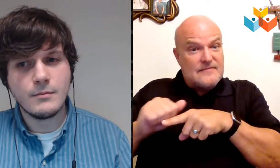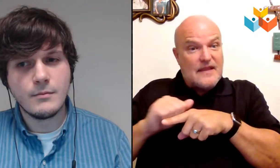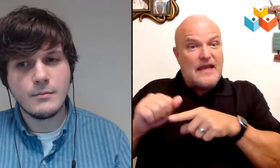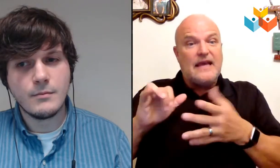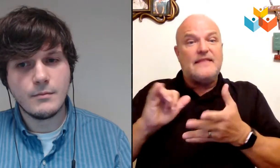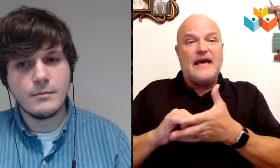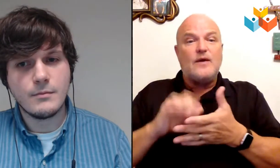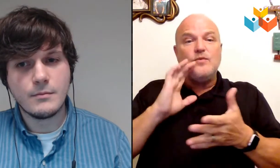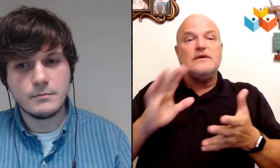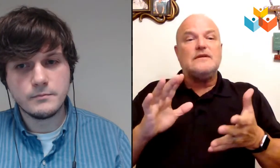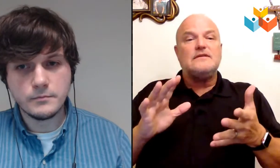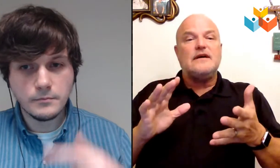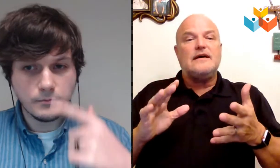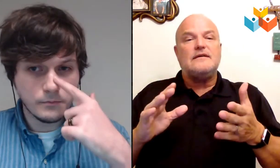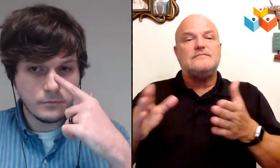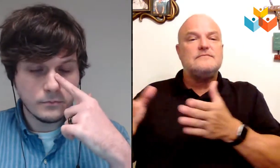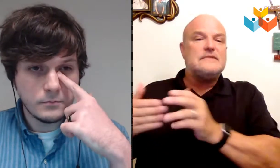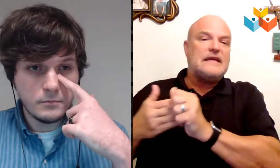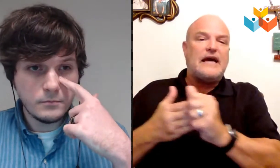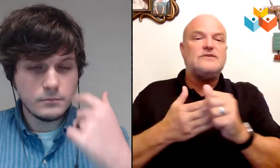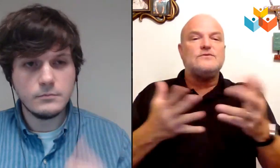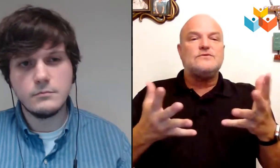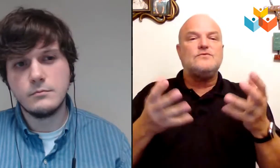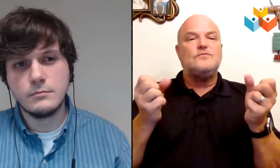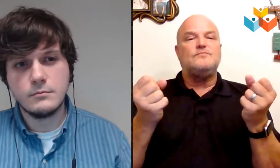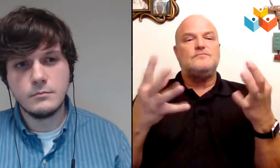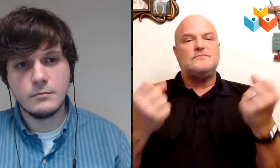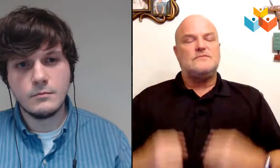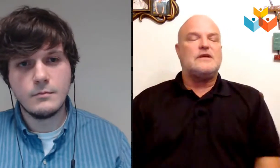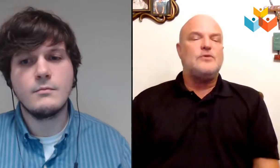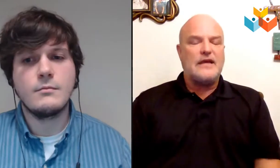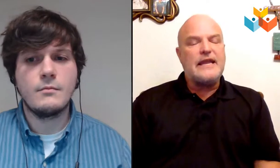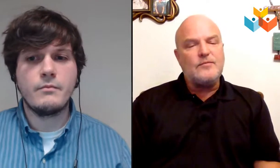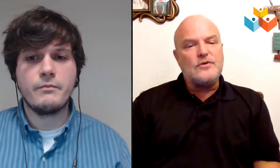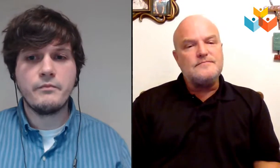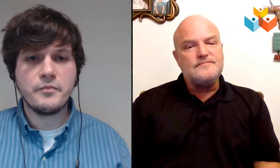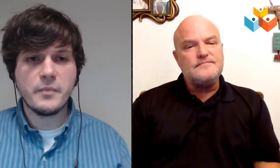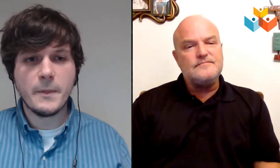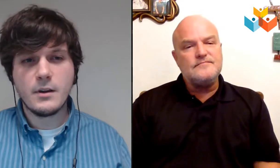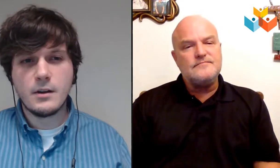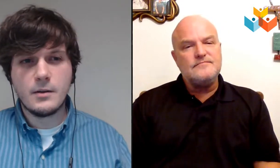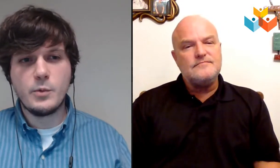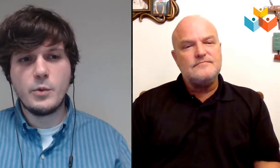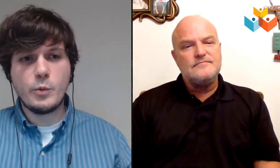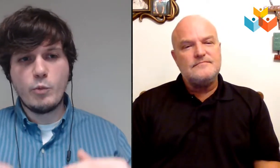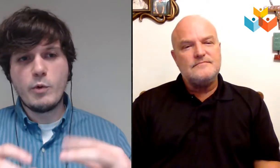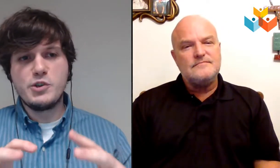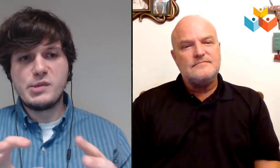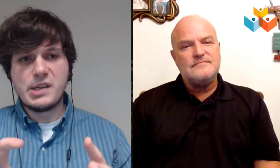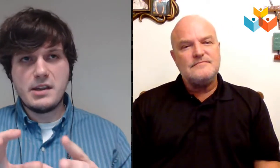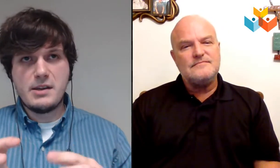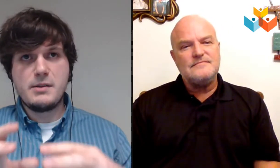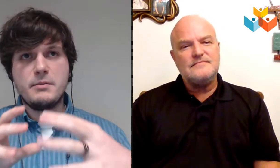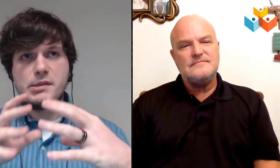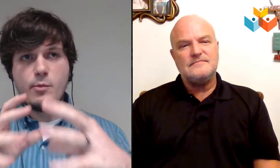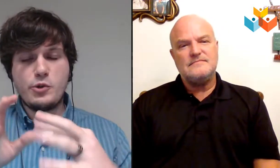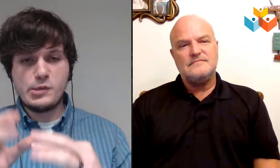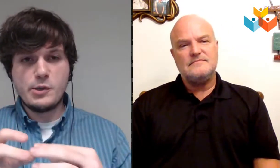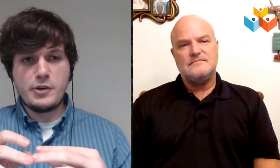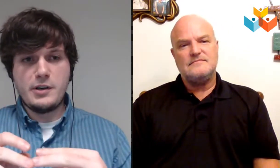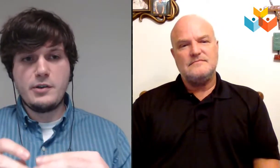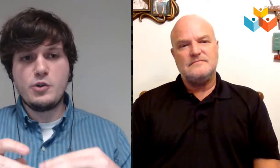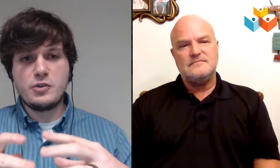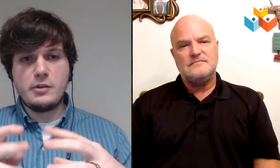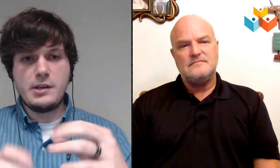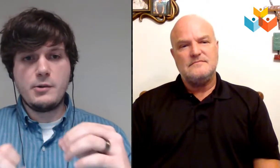practice, and that will guide you into communicating more. What would you say someone